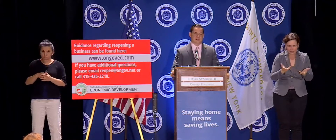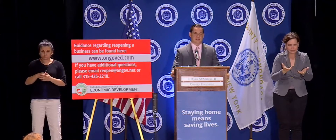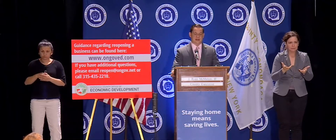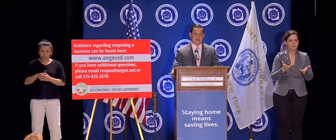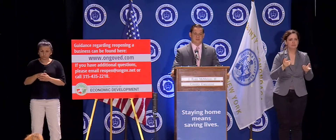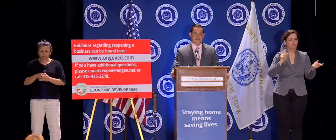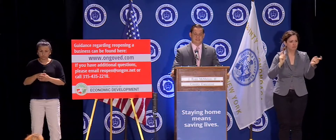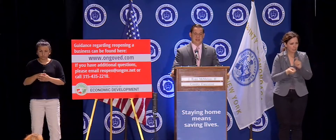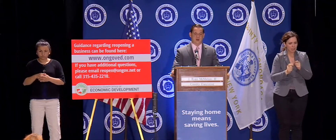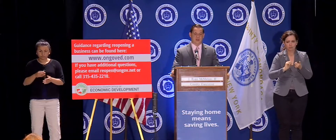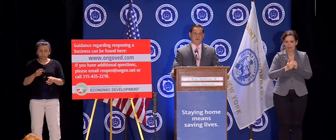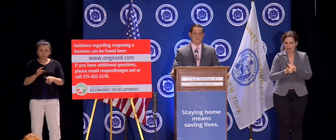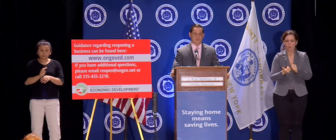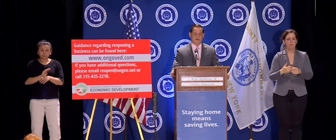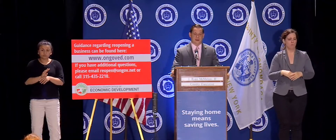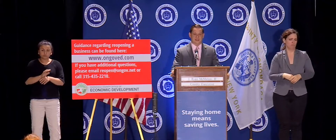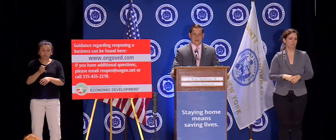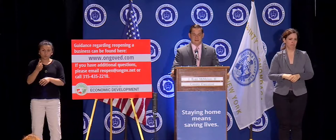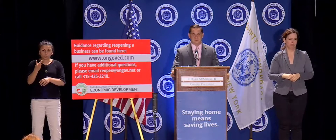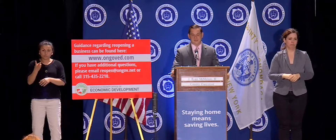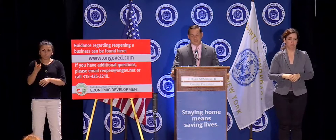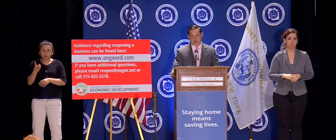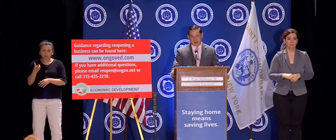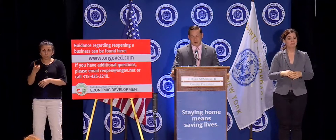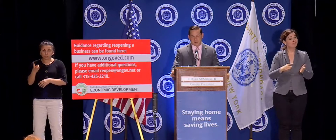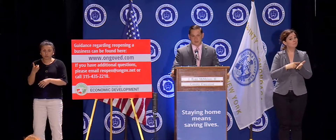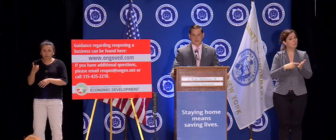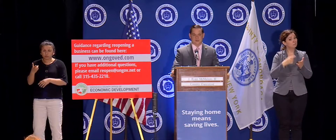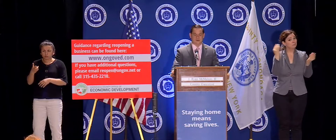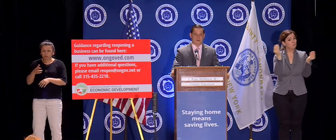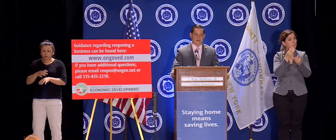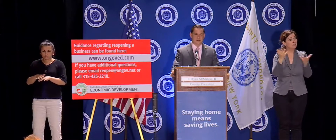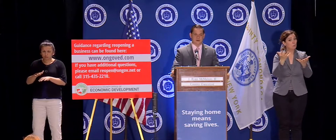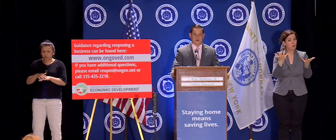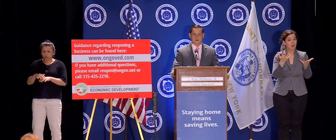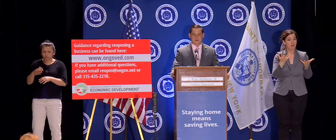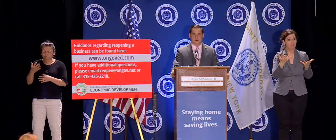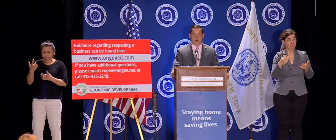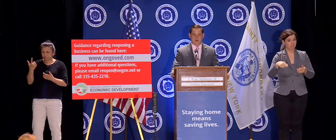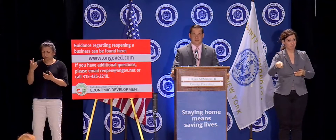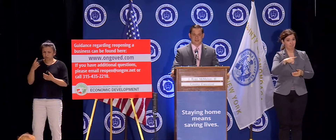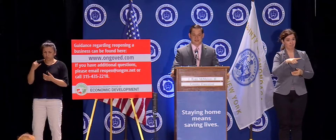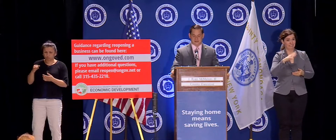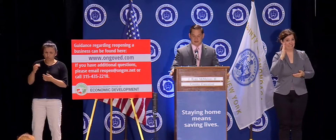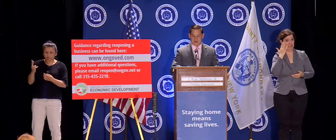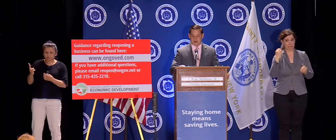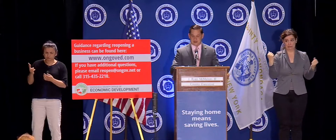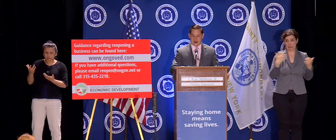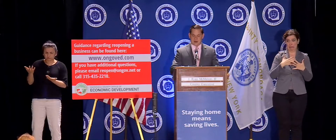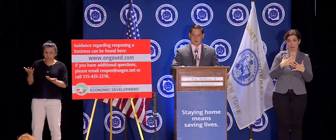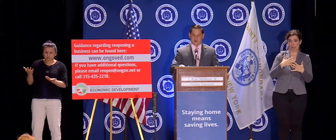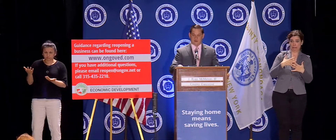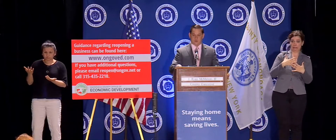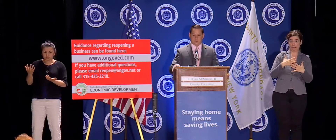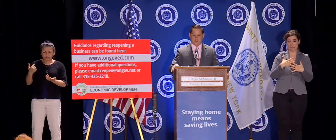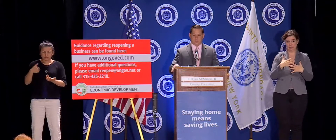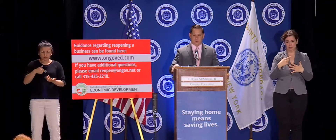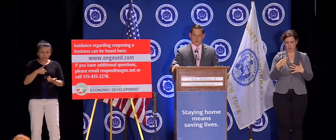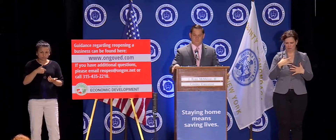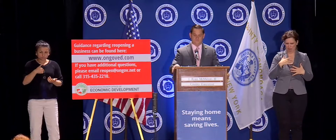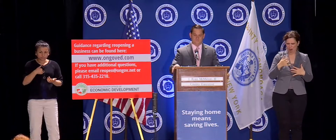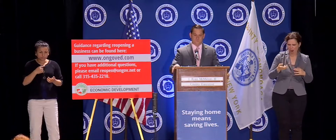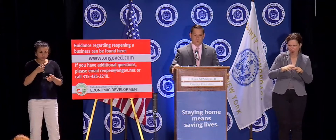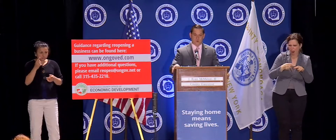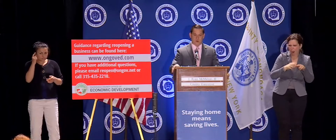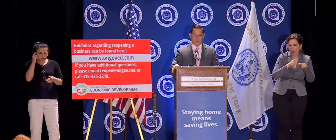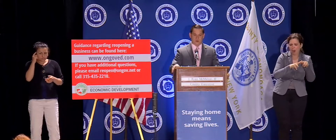process, the data has been scary. At times it's changed, and you're trying to assess it. Now I think we're at a